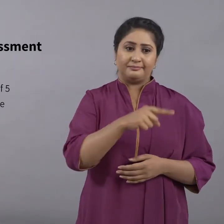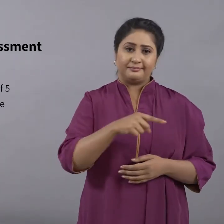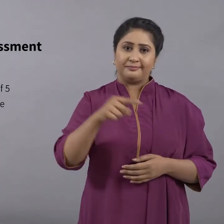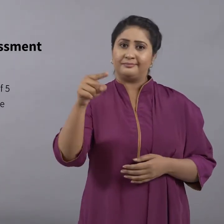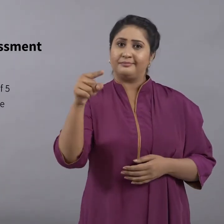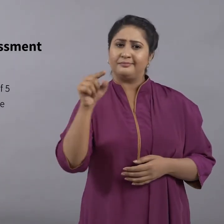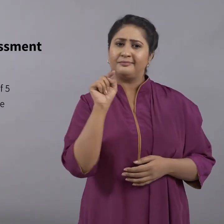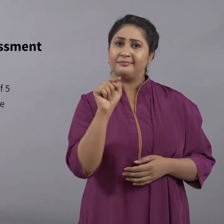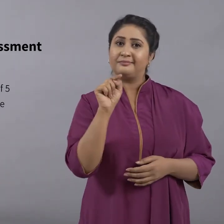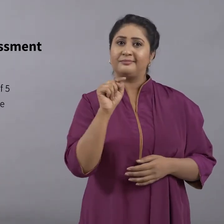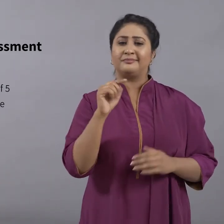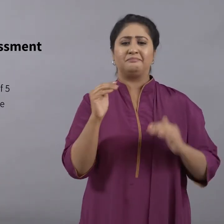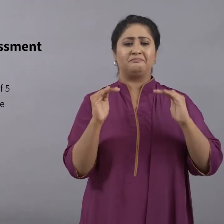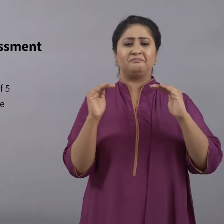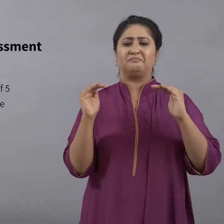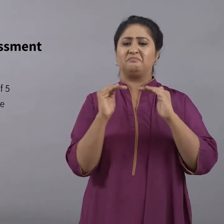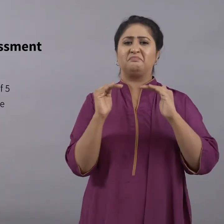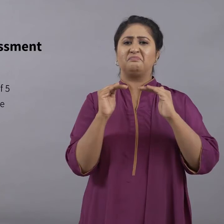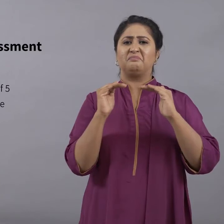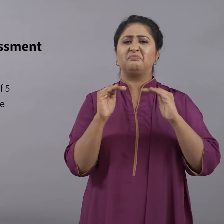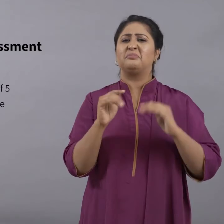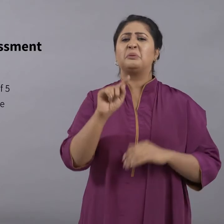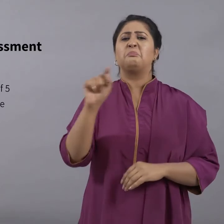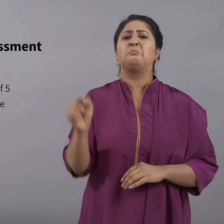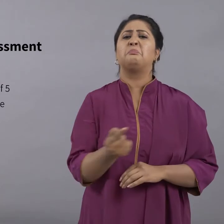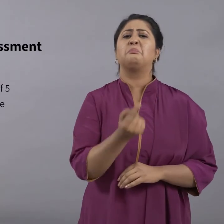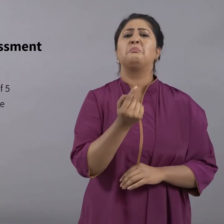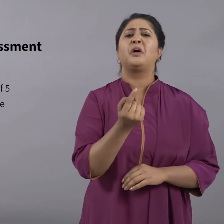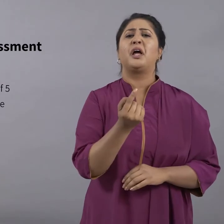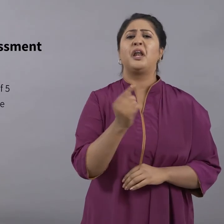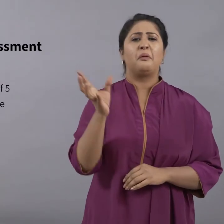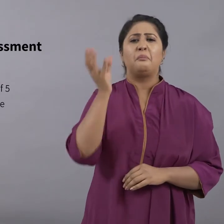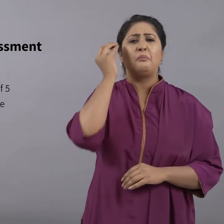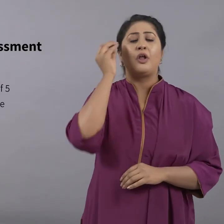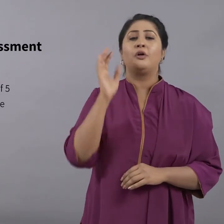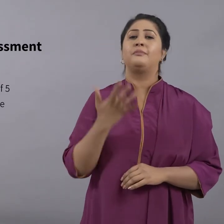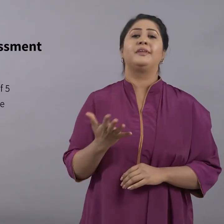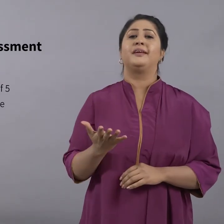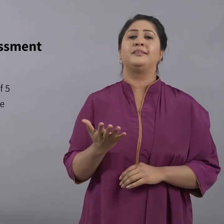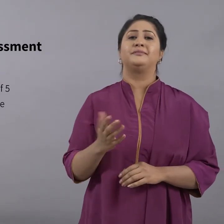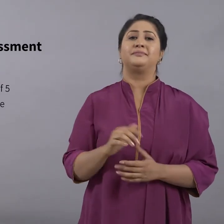student as beginner / nothing level student.